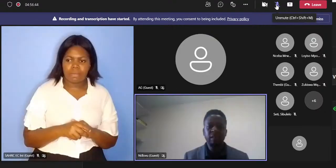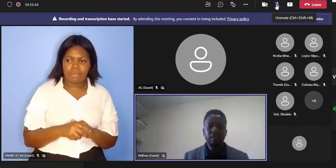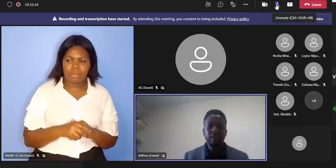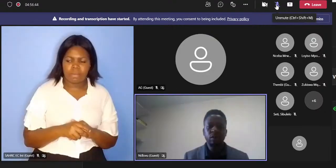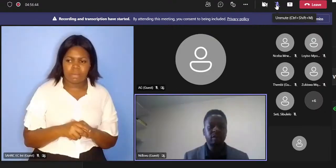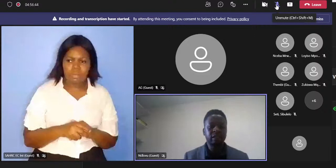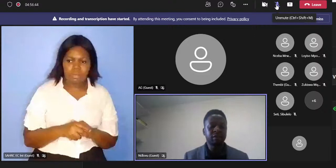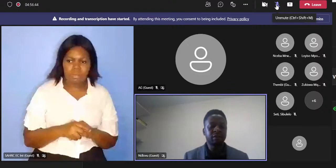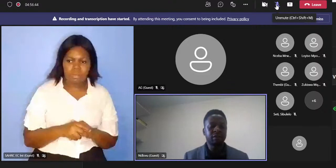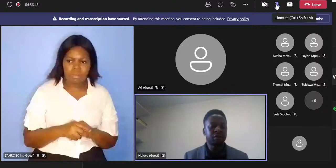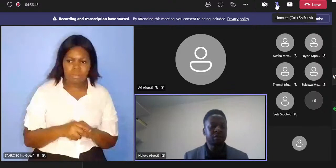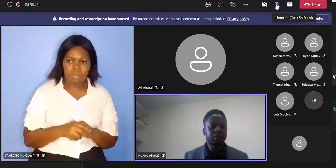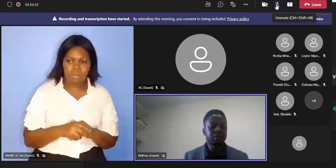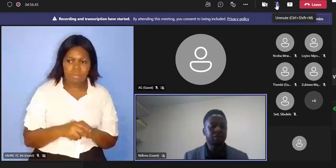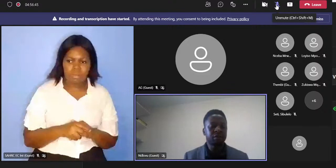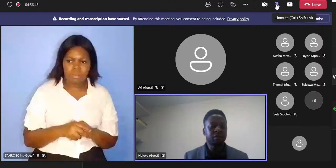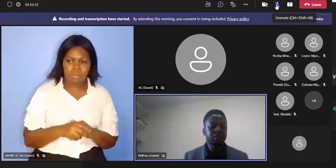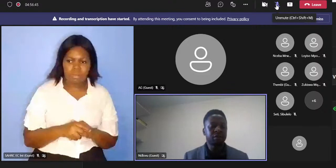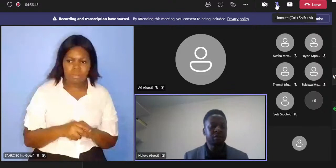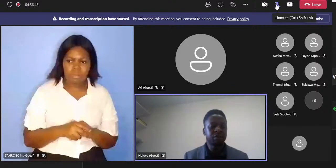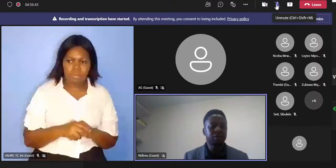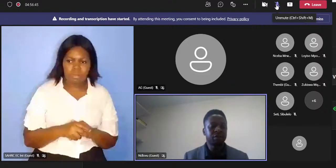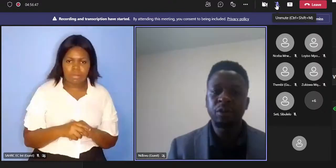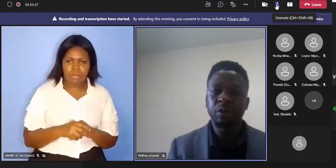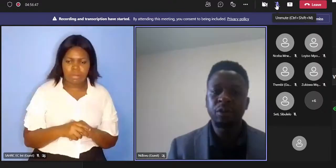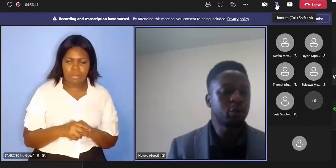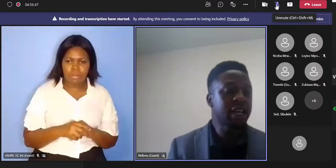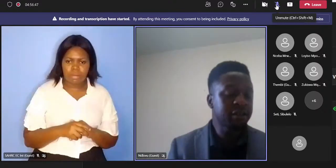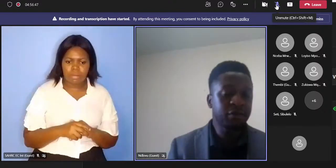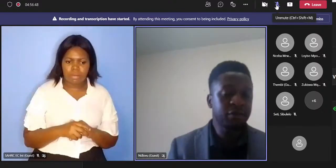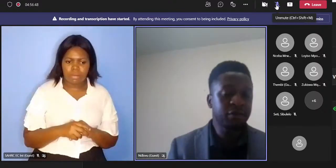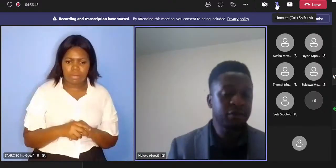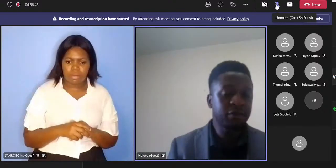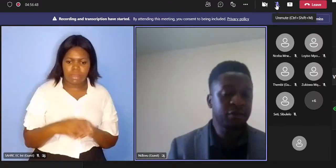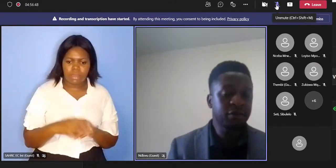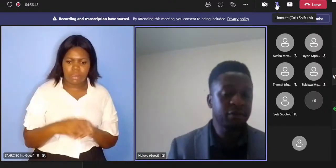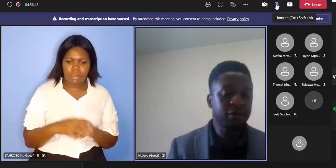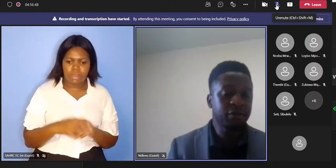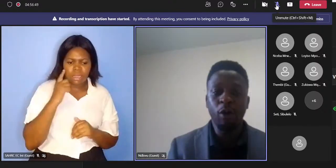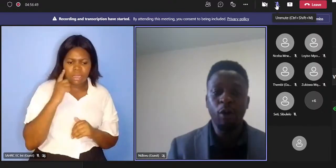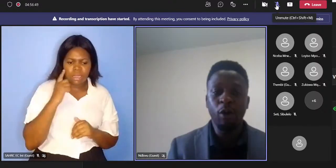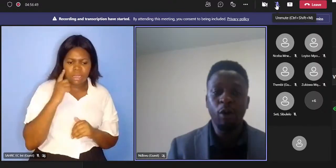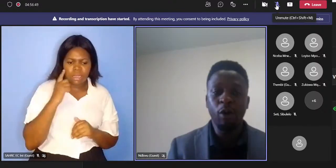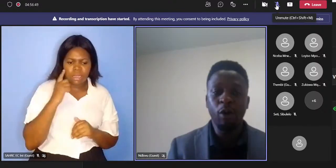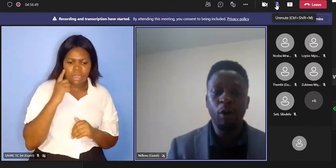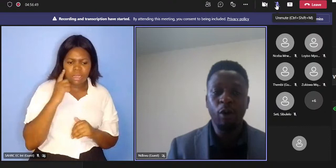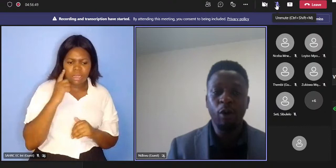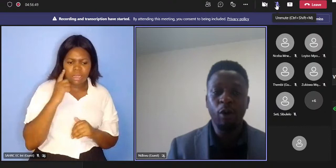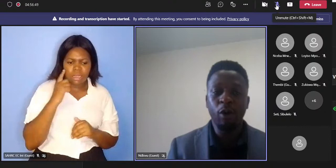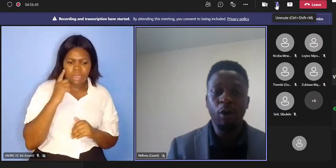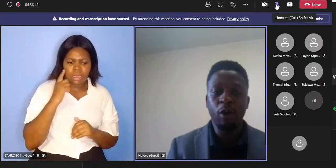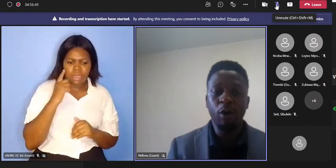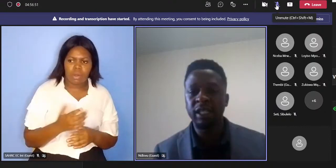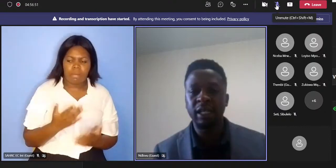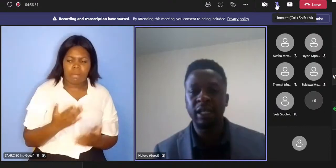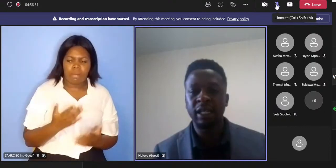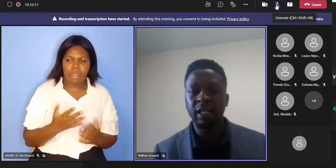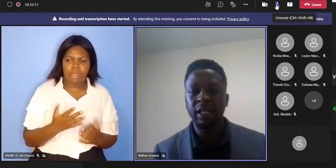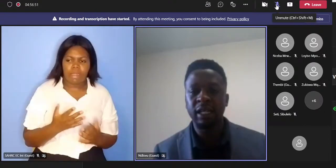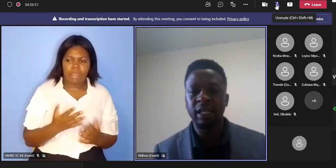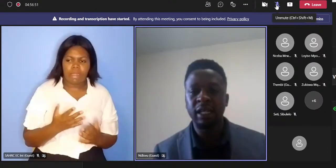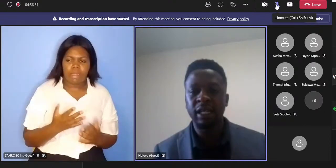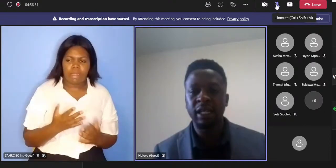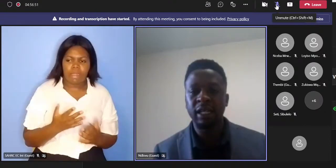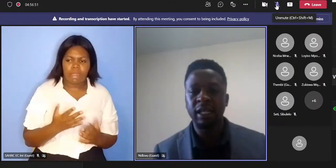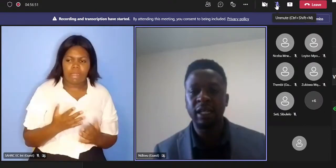speaking need to be discriminatory, unless of course there is a very reasonable reason to justify it as to why is that. But otherwise, if there's